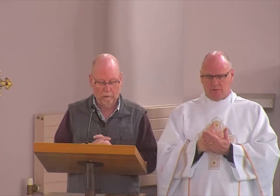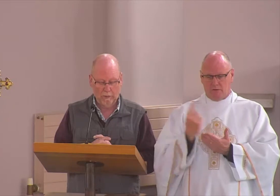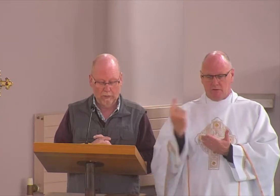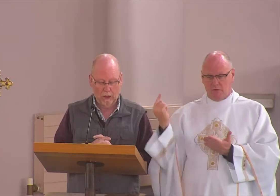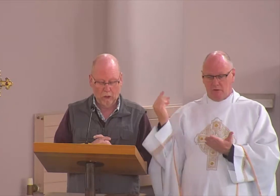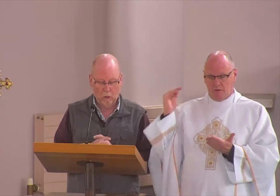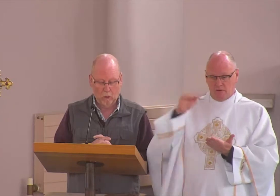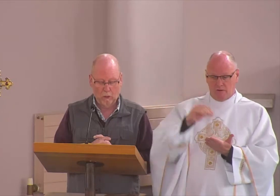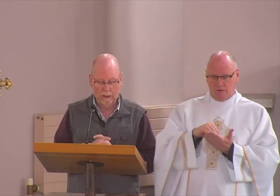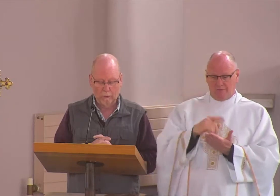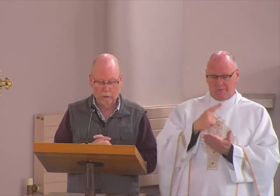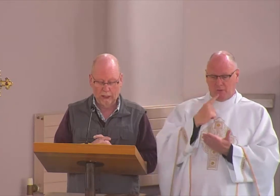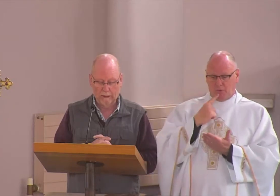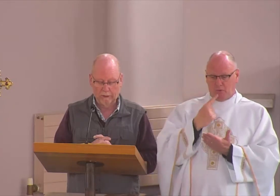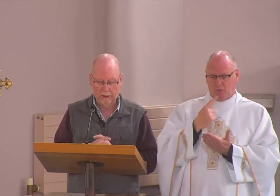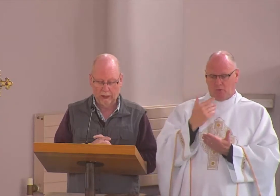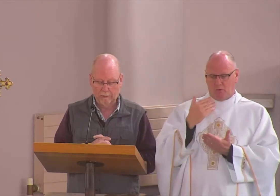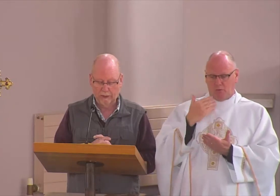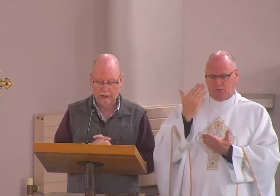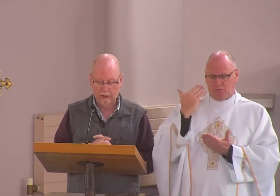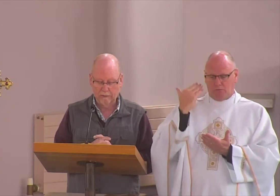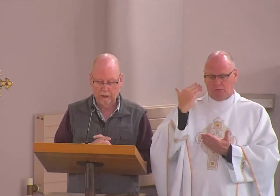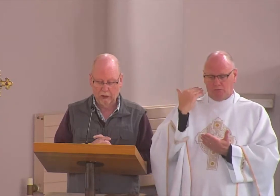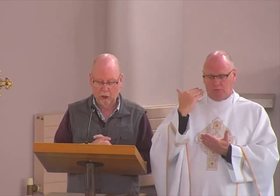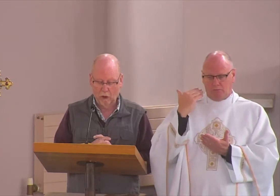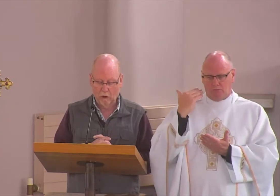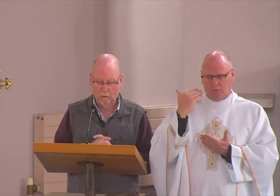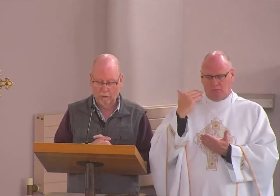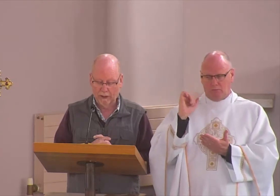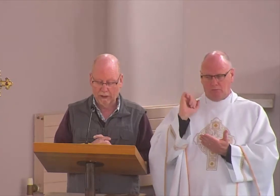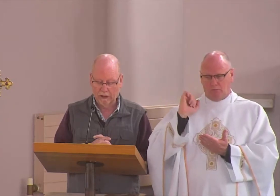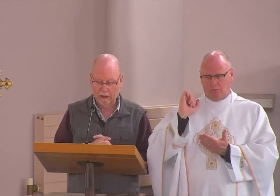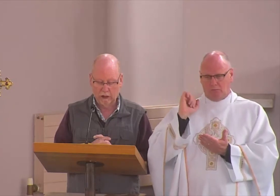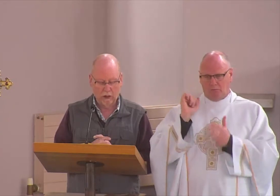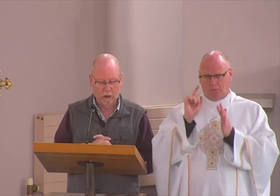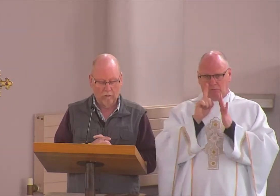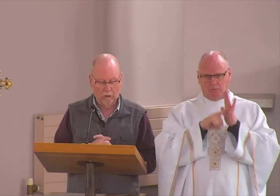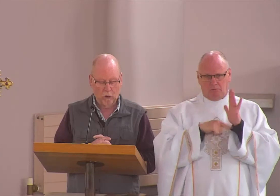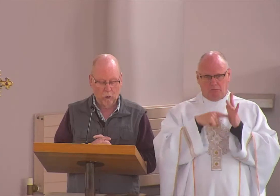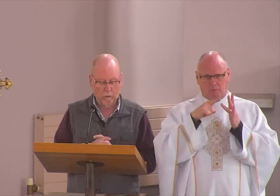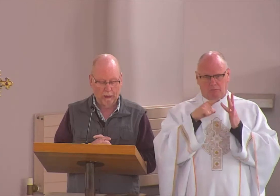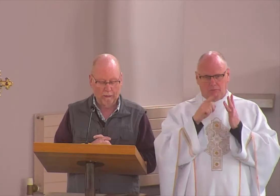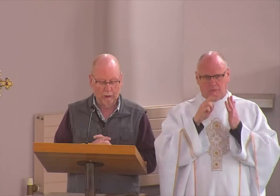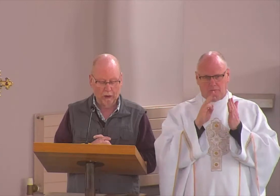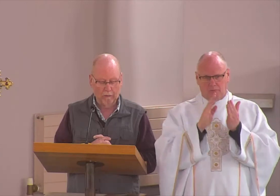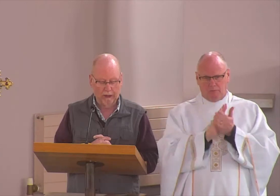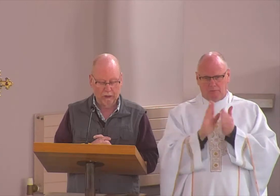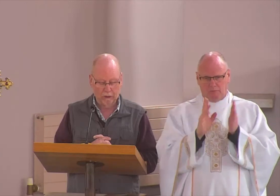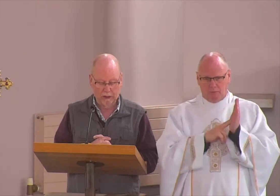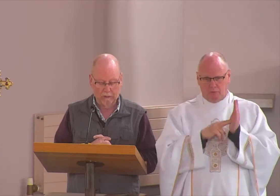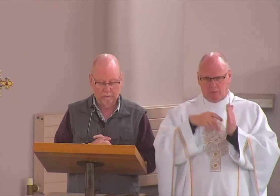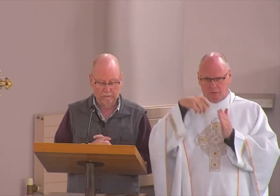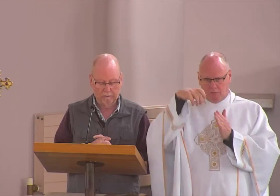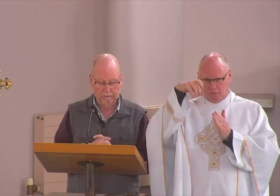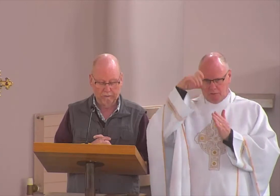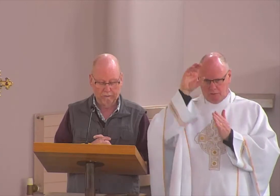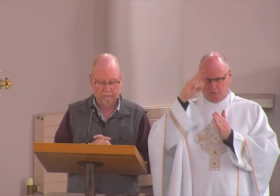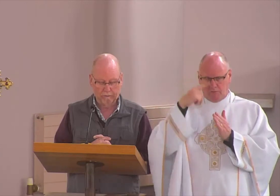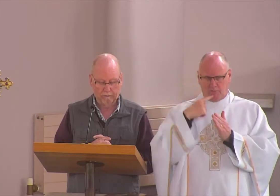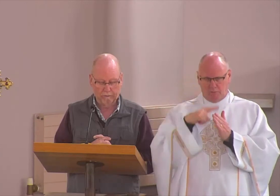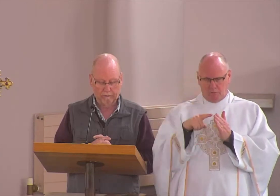when he proclaimed a baptism of repentance for for the whole people of Israel.